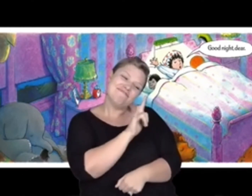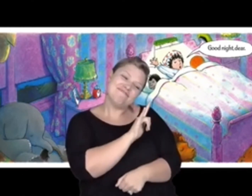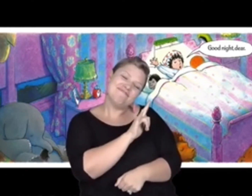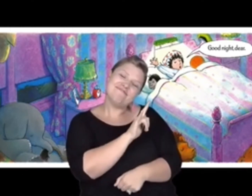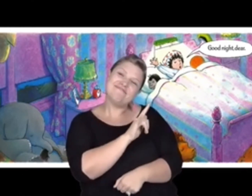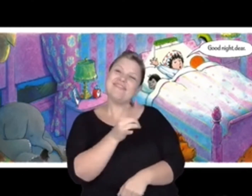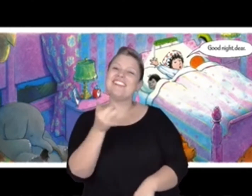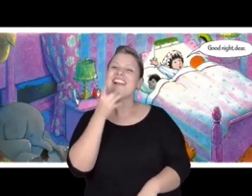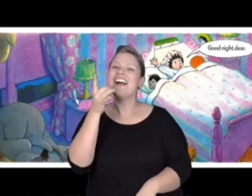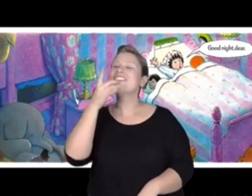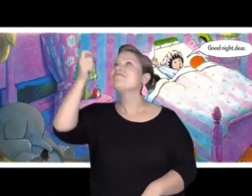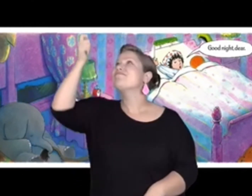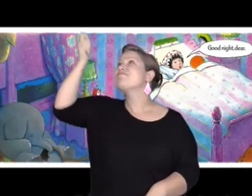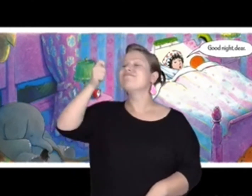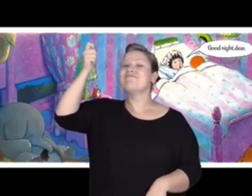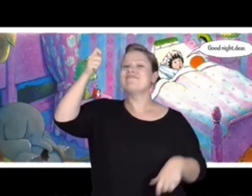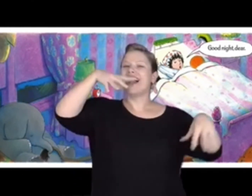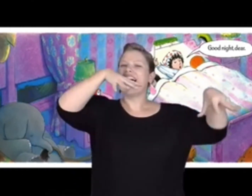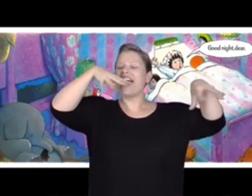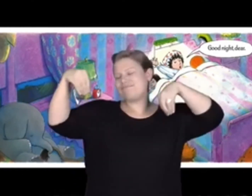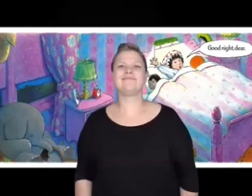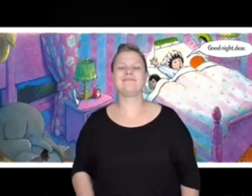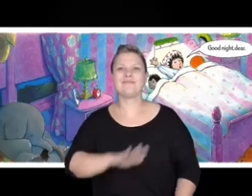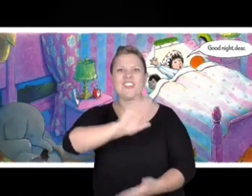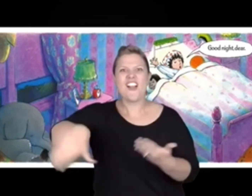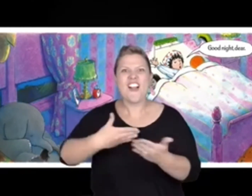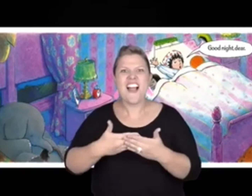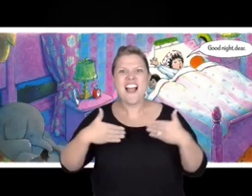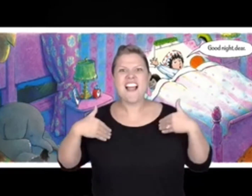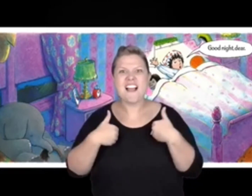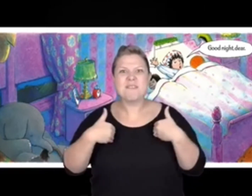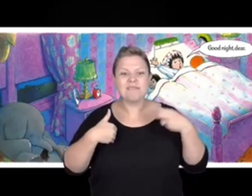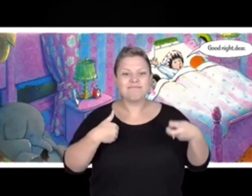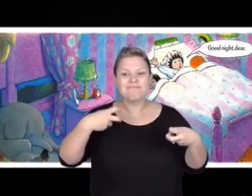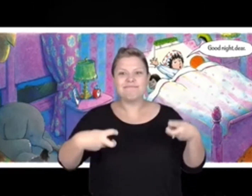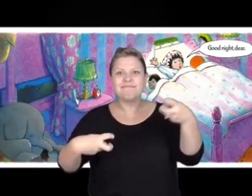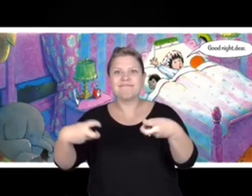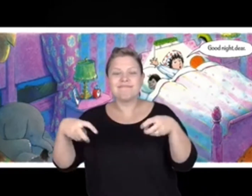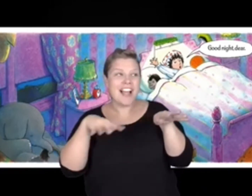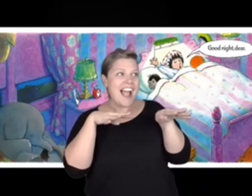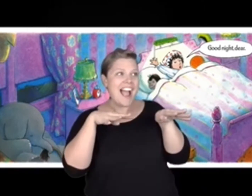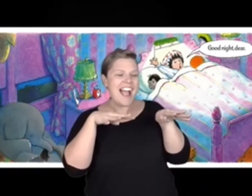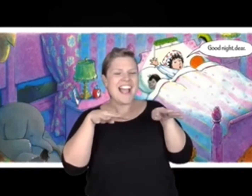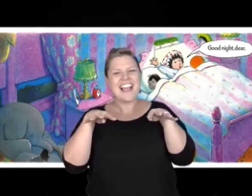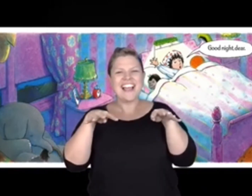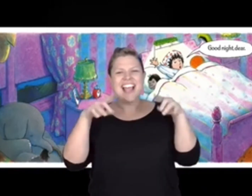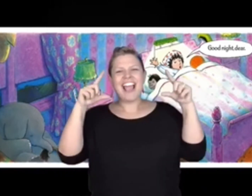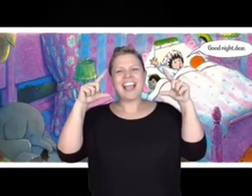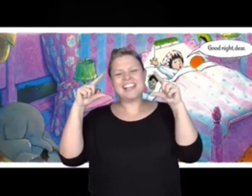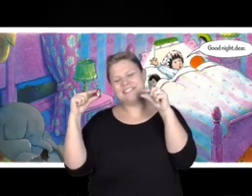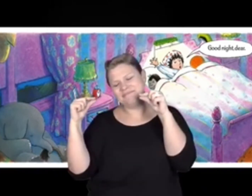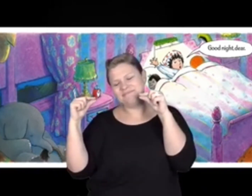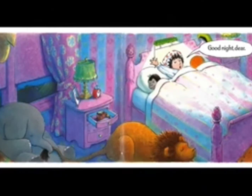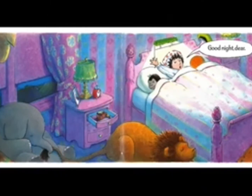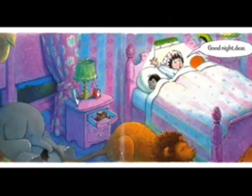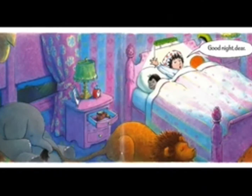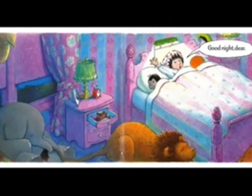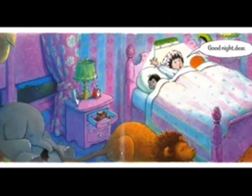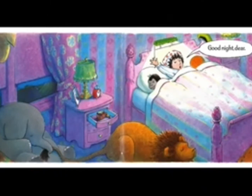dear," and turned the light off. All the animals who were fell